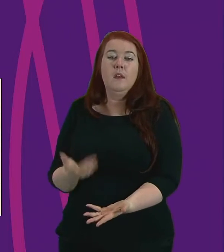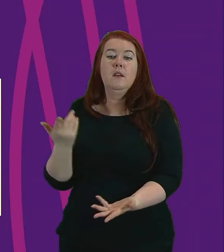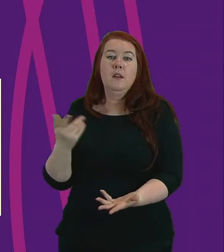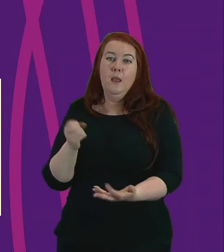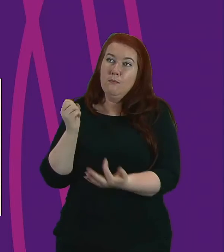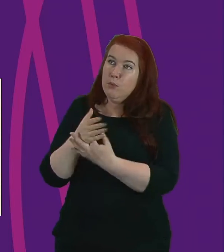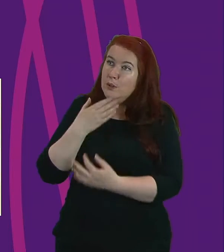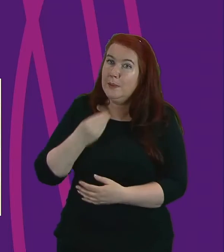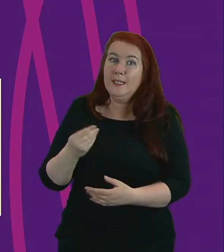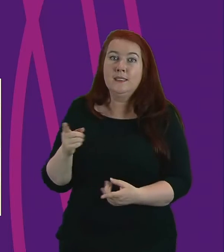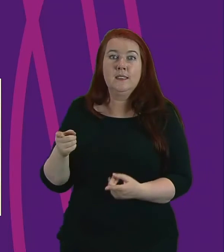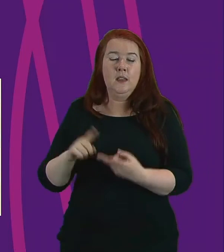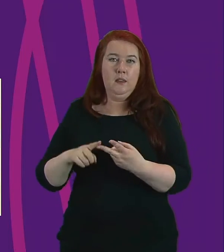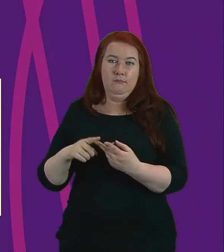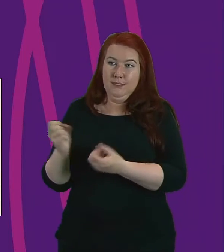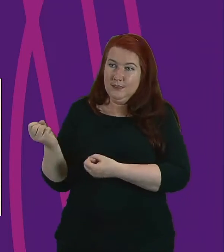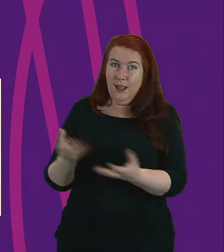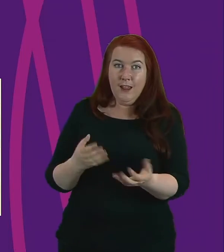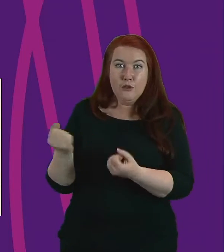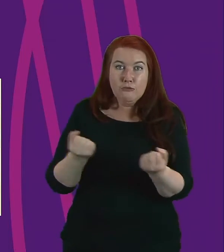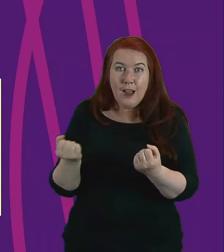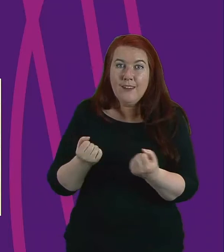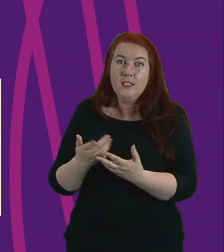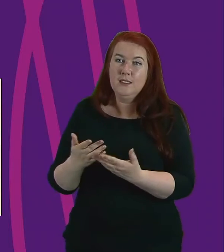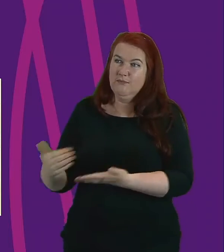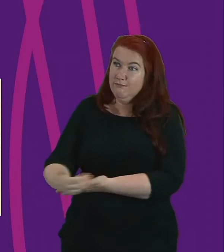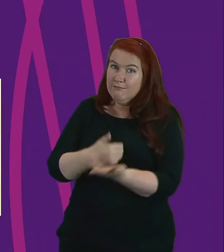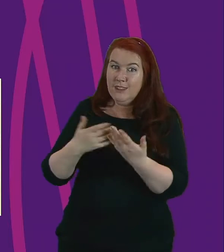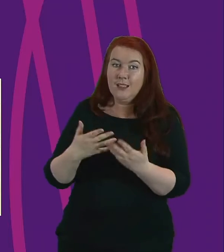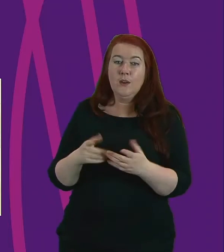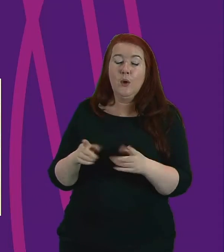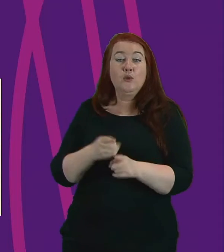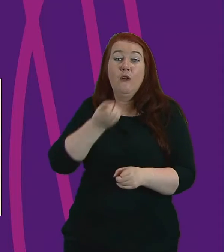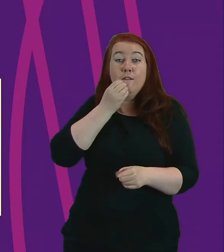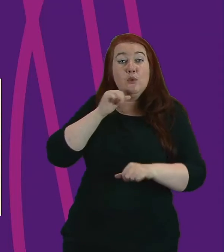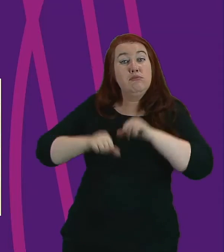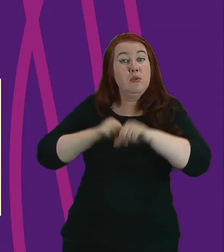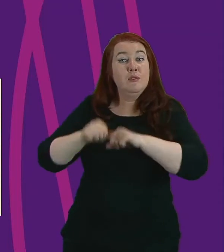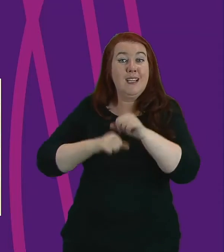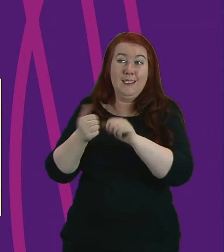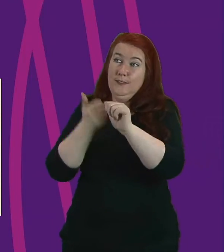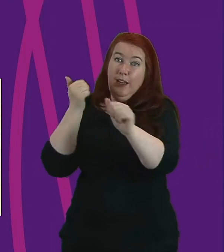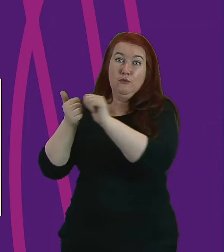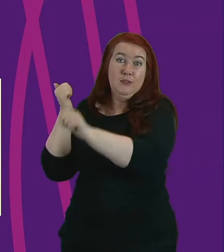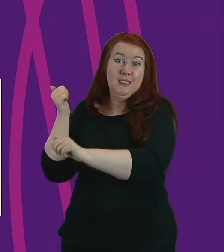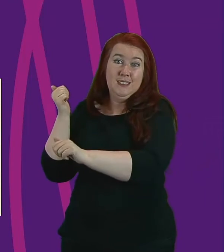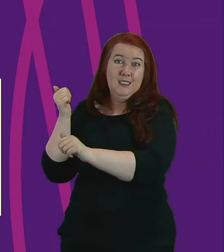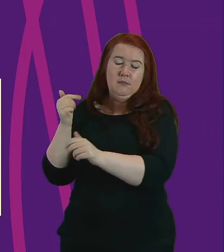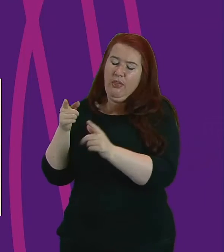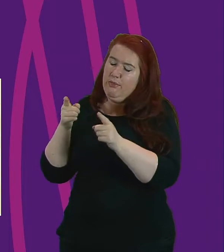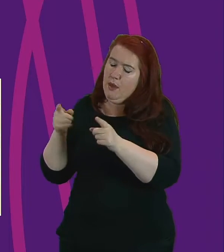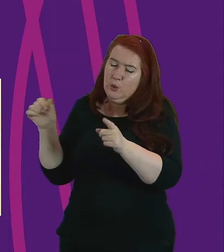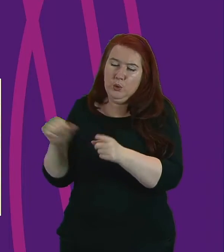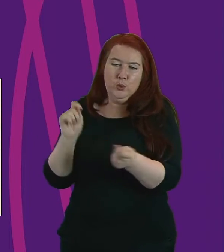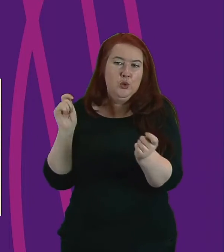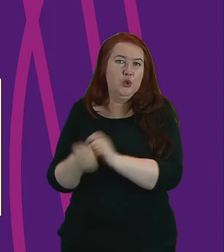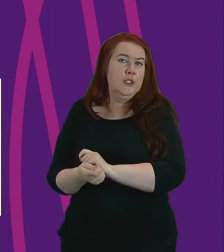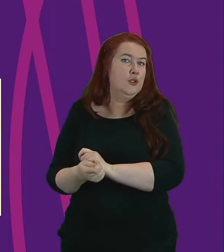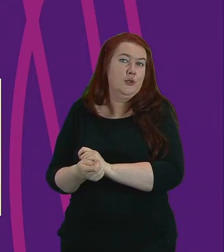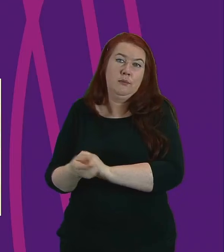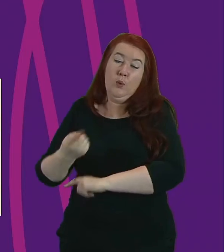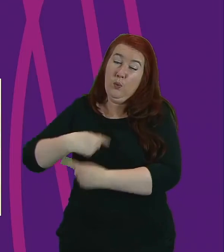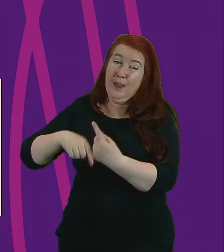posties, the delivery drivers, and also the food processing facilities. That's got to change. We must